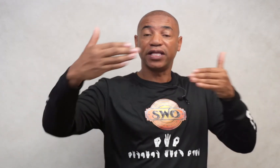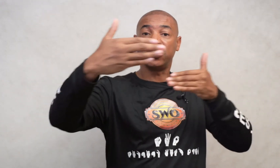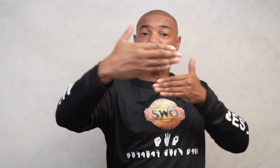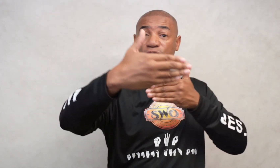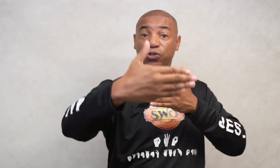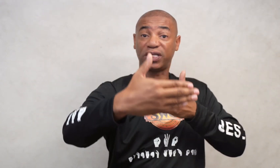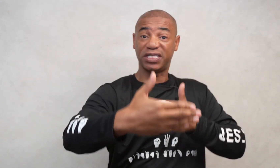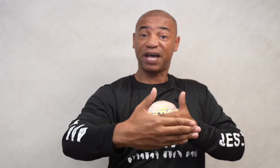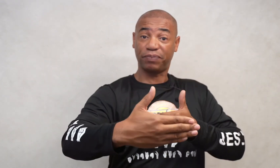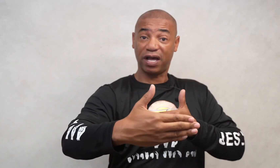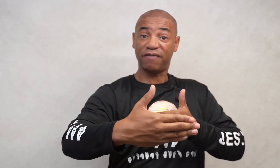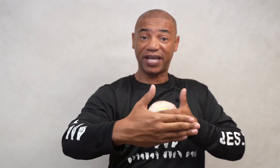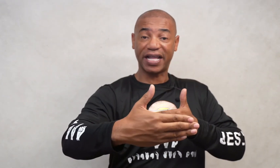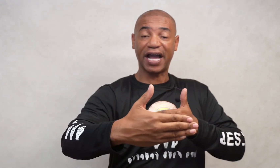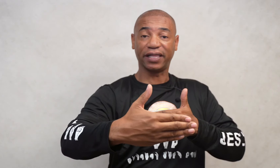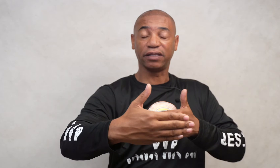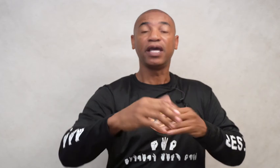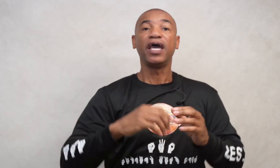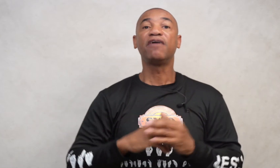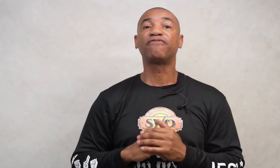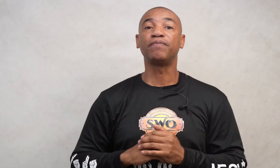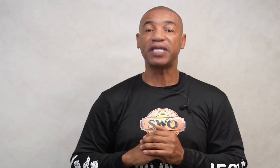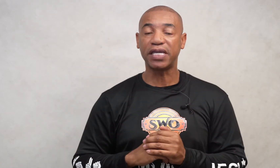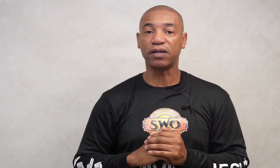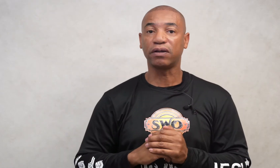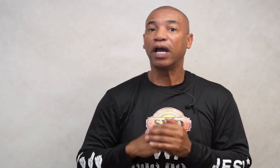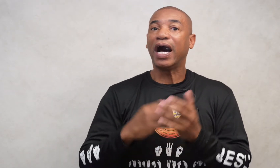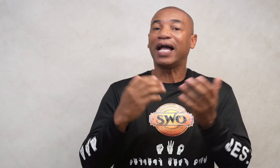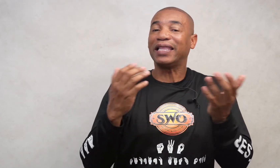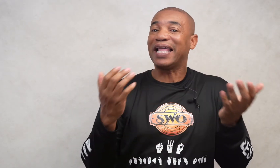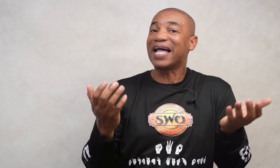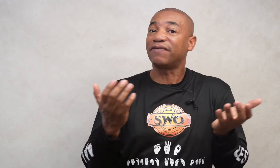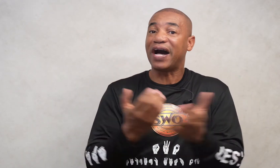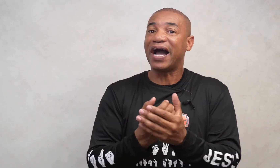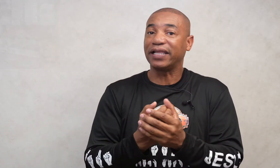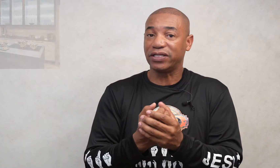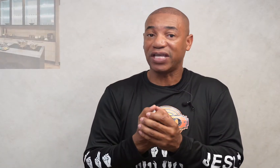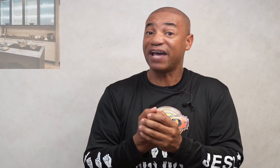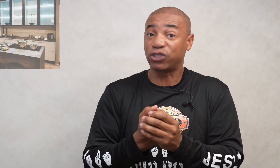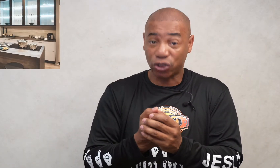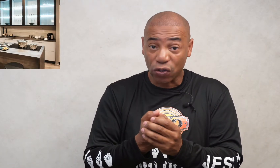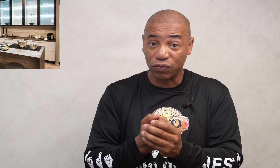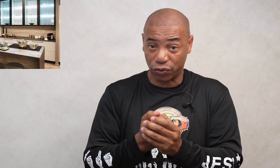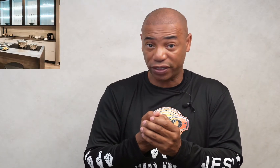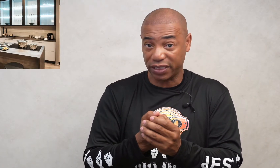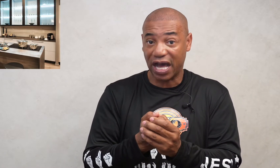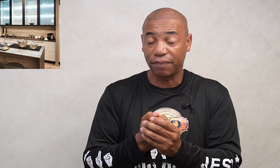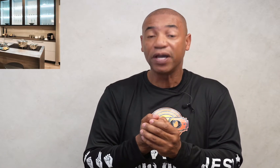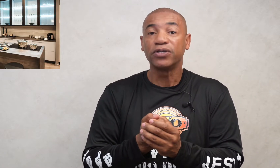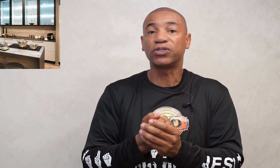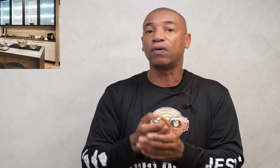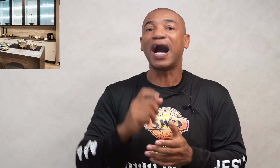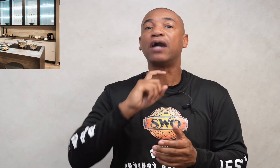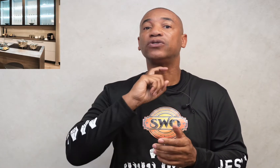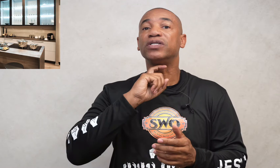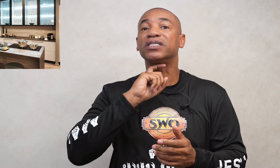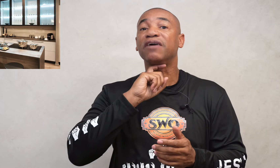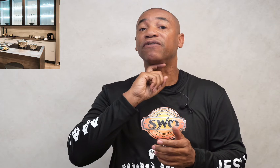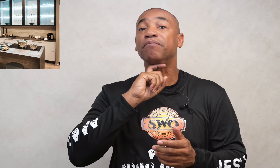you'll show the depth of that island. And from here, a lot of islands have stoves on the top. So I'll do the sign for